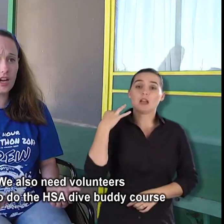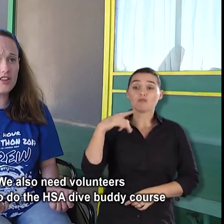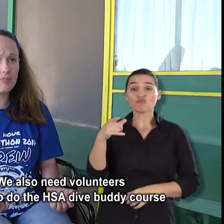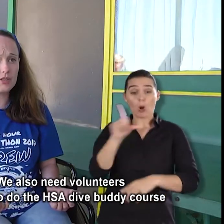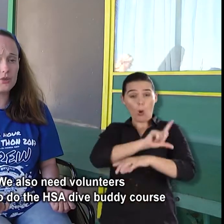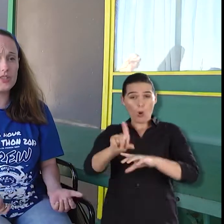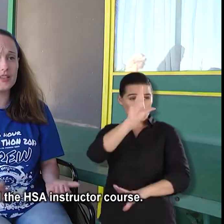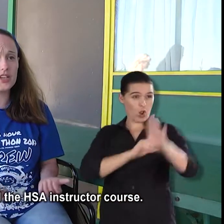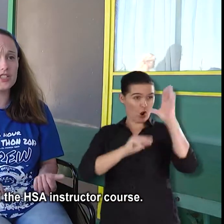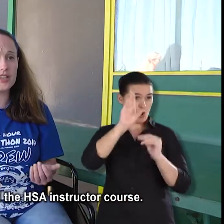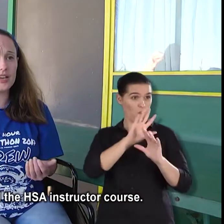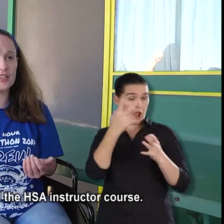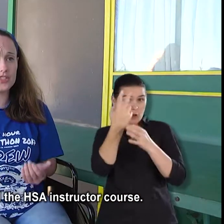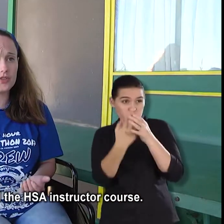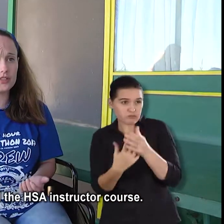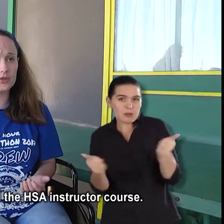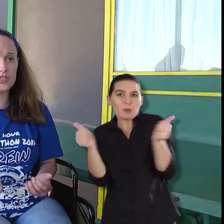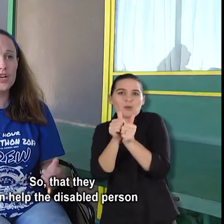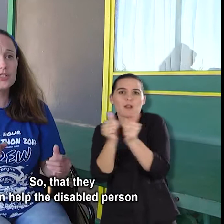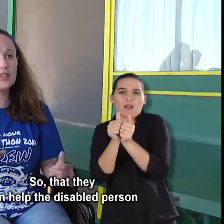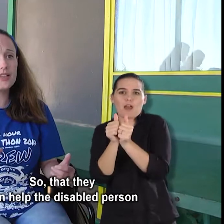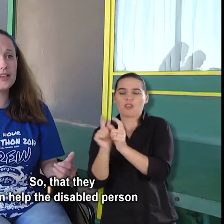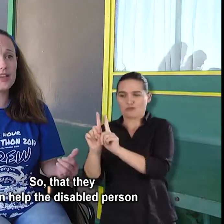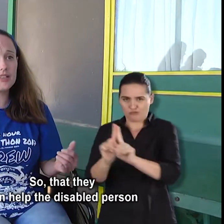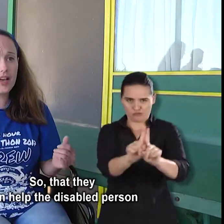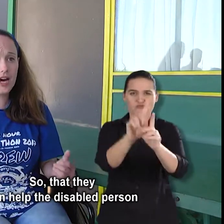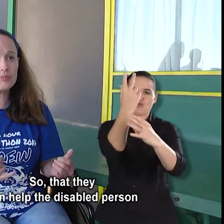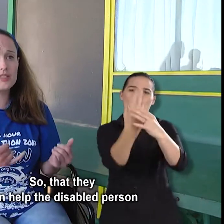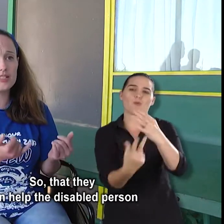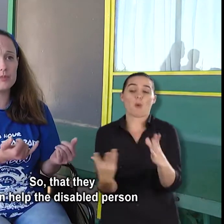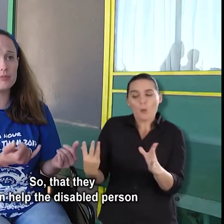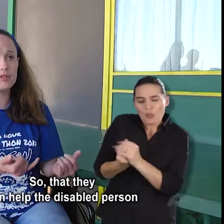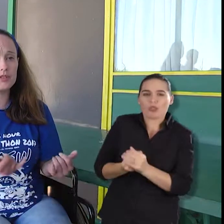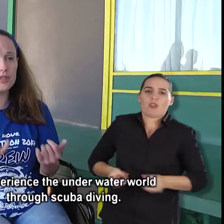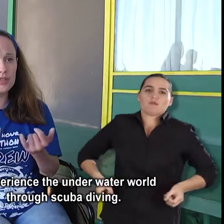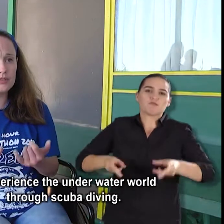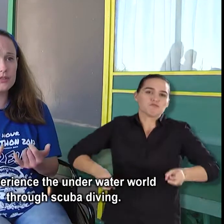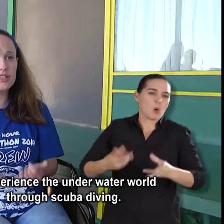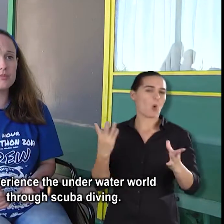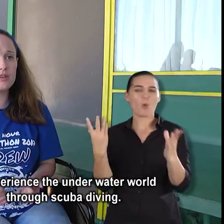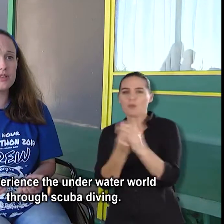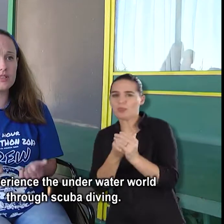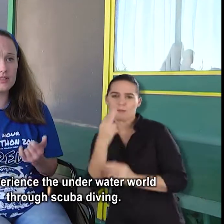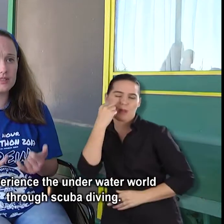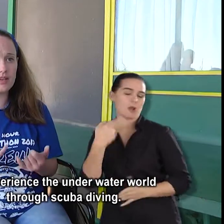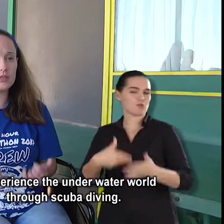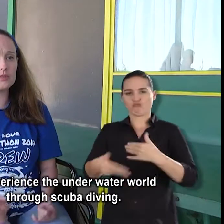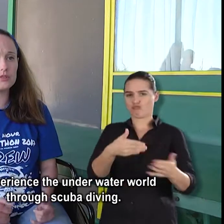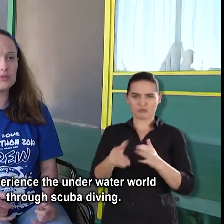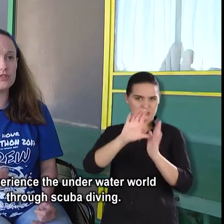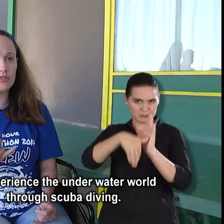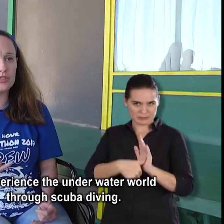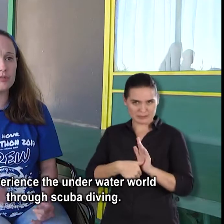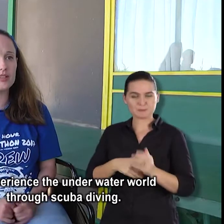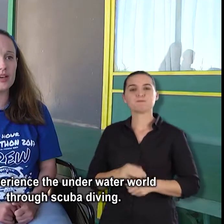HSA dive buddy course and HSA instructor course so that they can help the disabled person to experience the